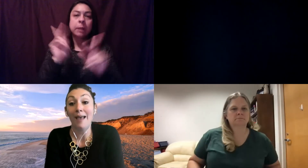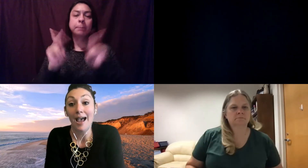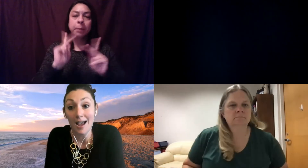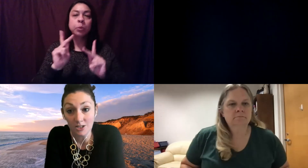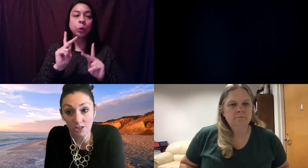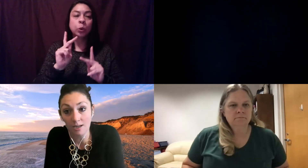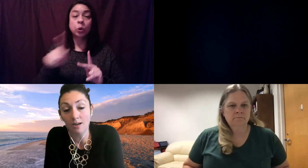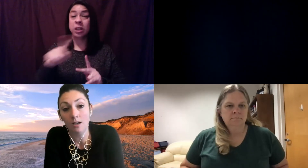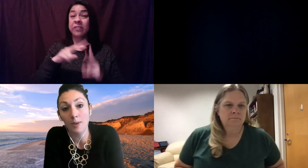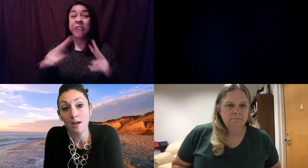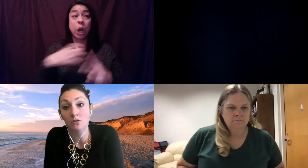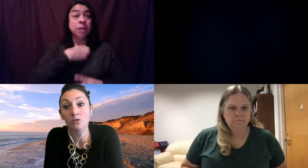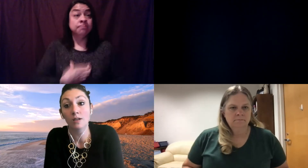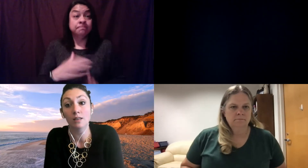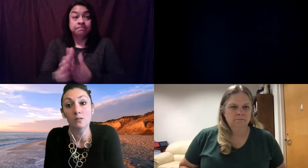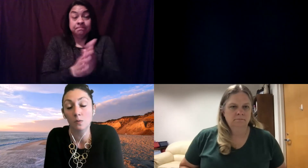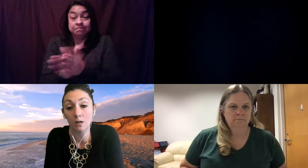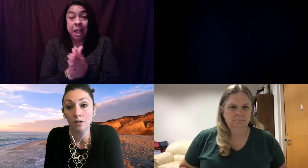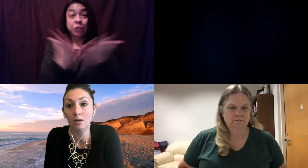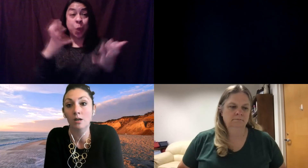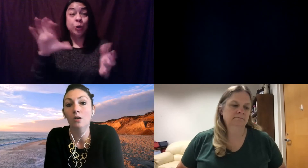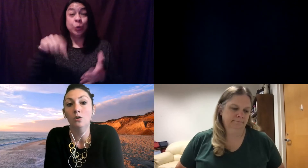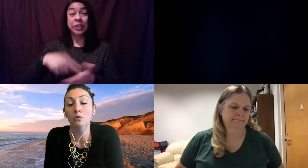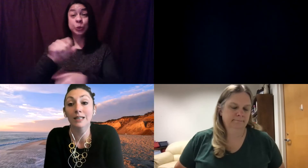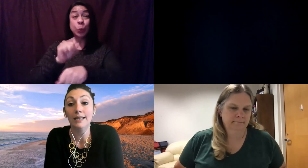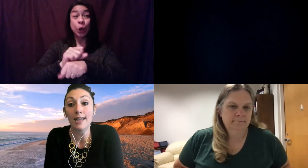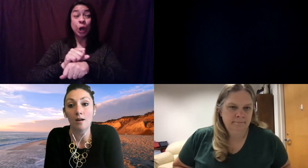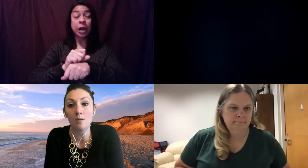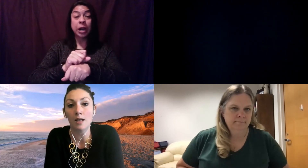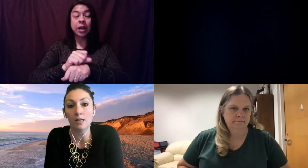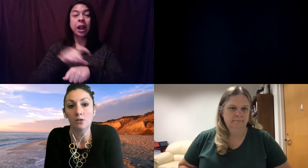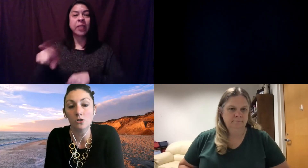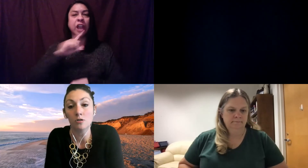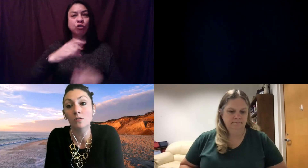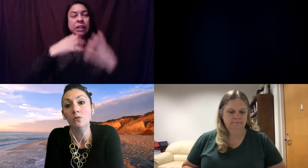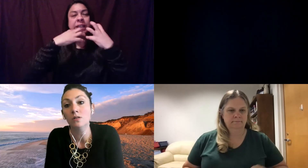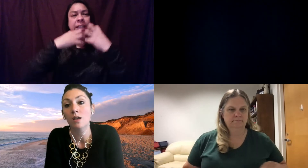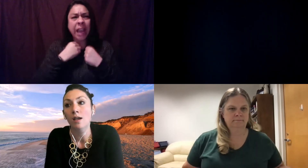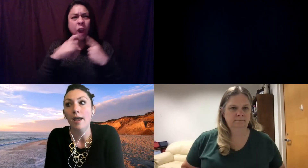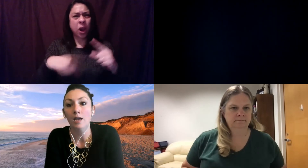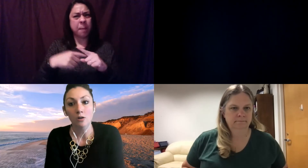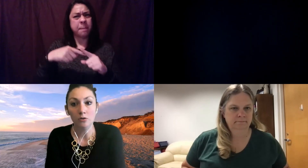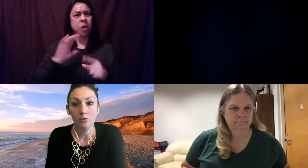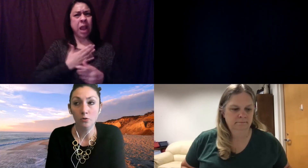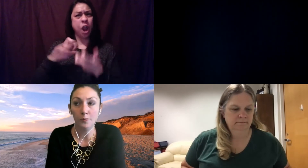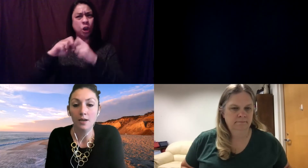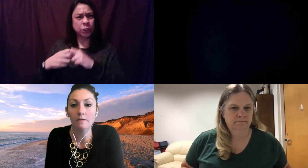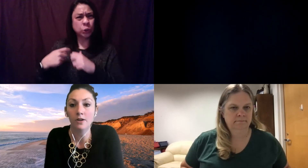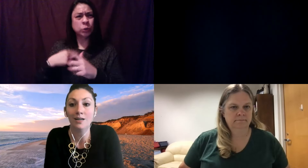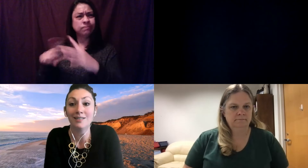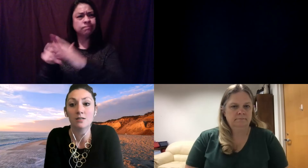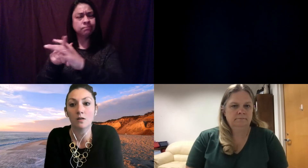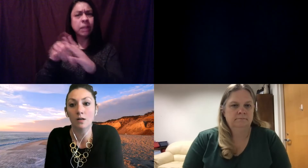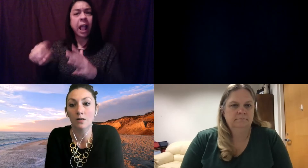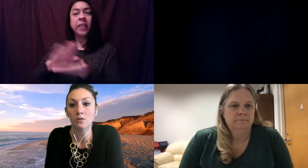are passionate about doing this work, who really care about the issues, and who become